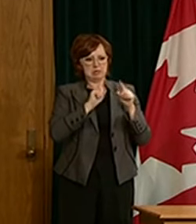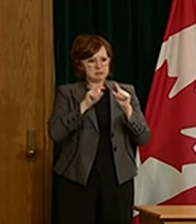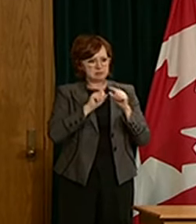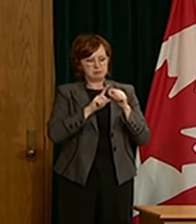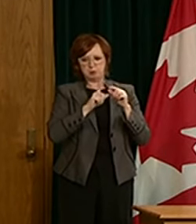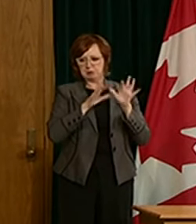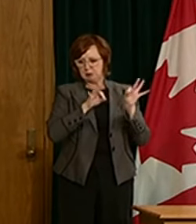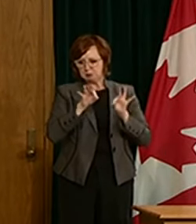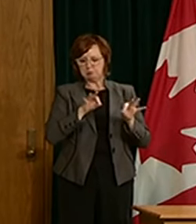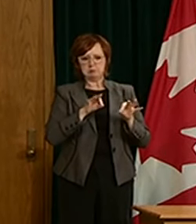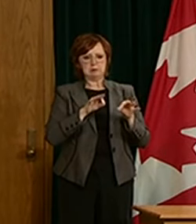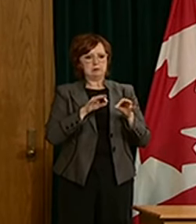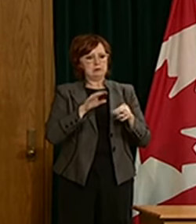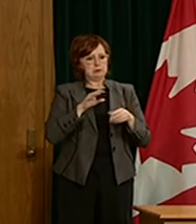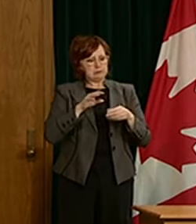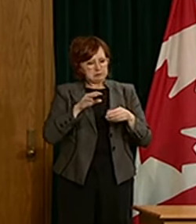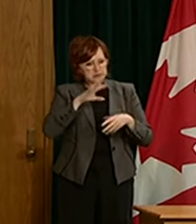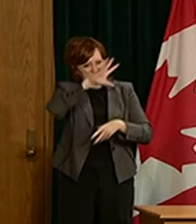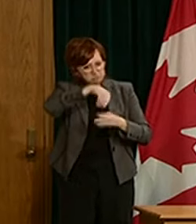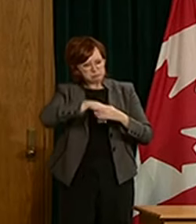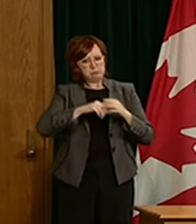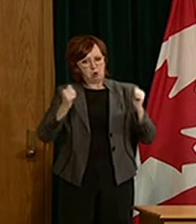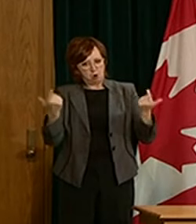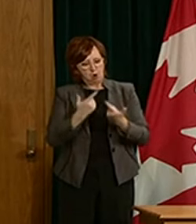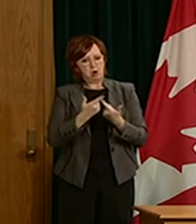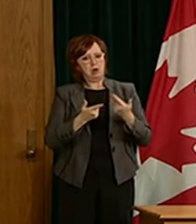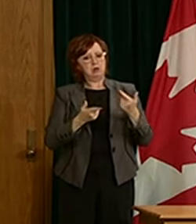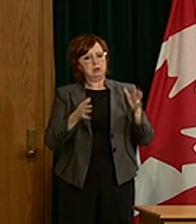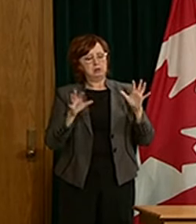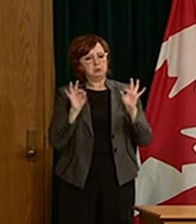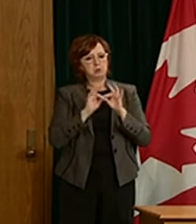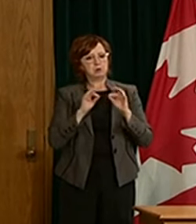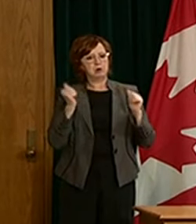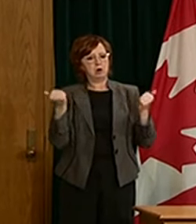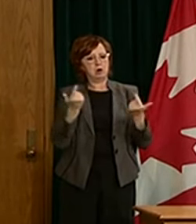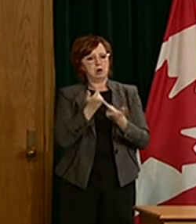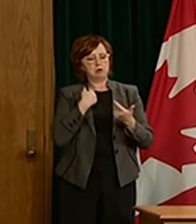of health, inclusion, and resiliency for all. Next slide, please.